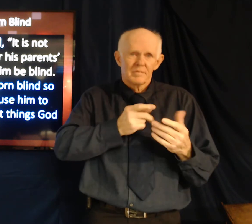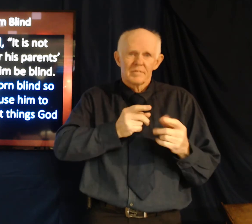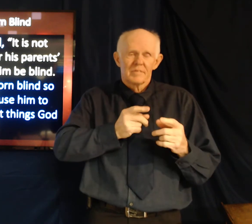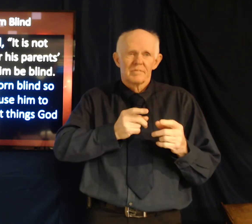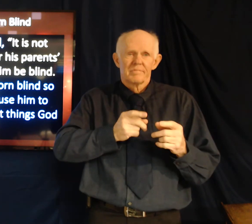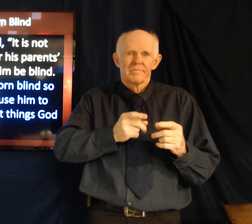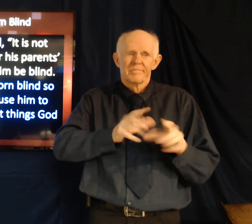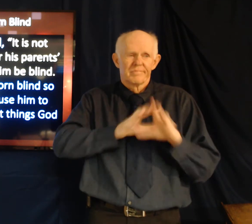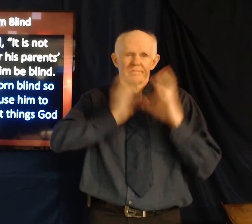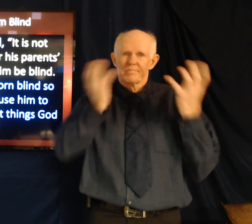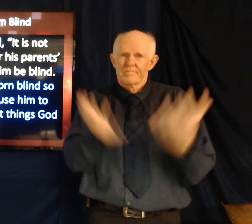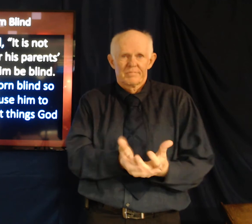There was, there was,